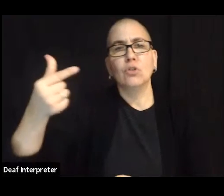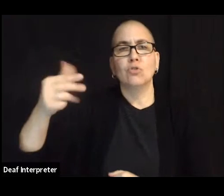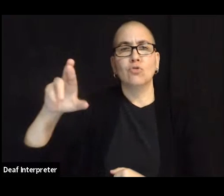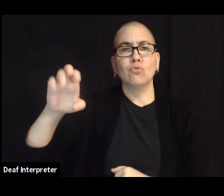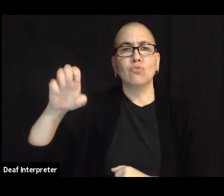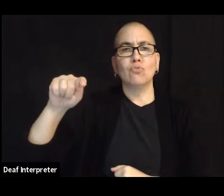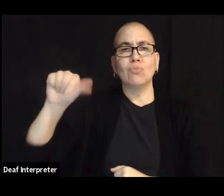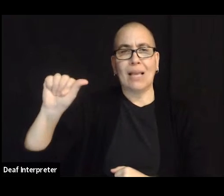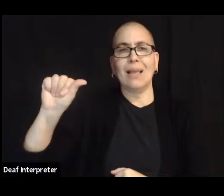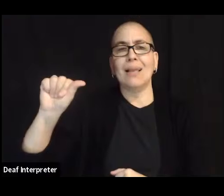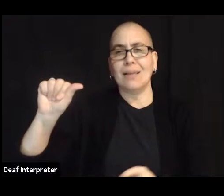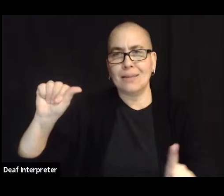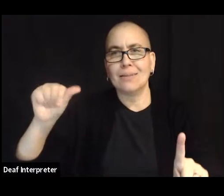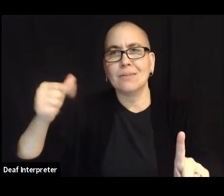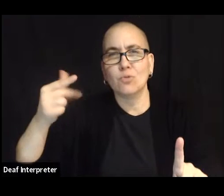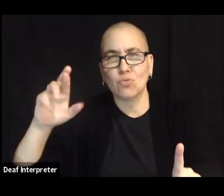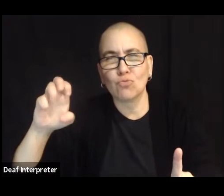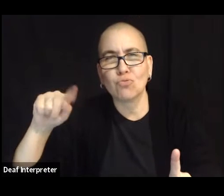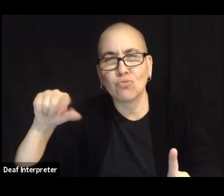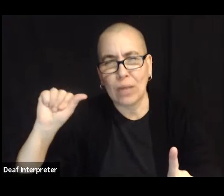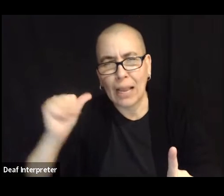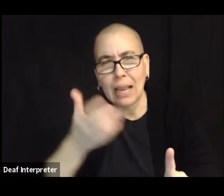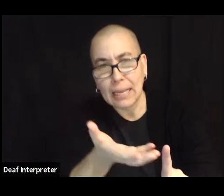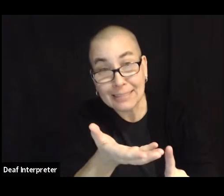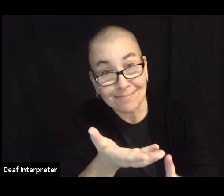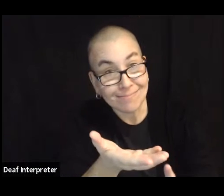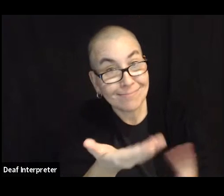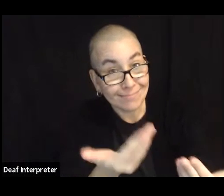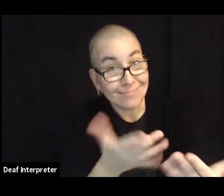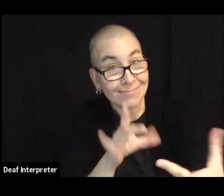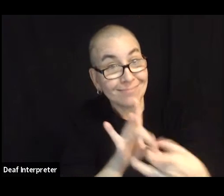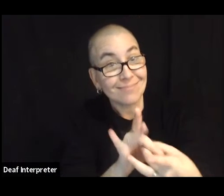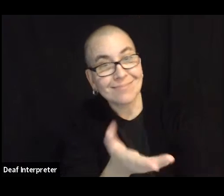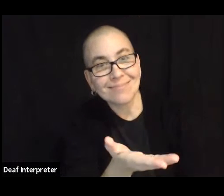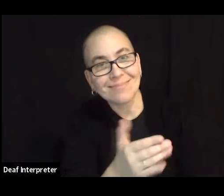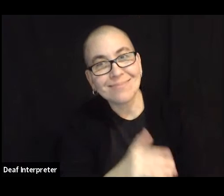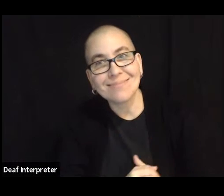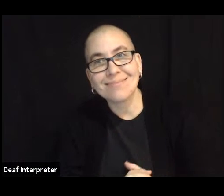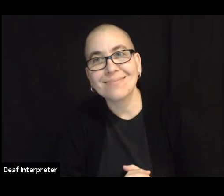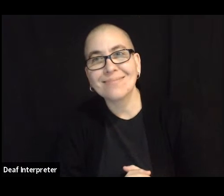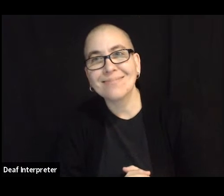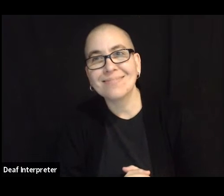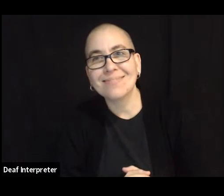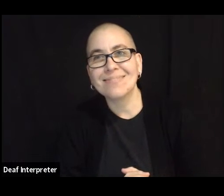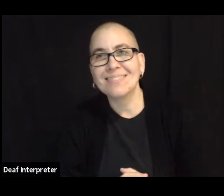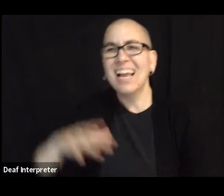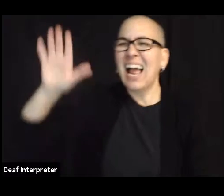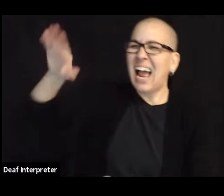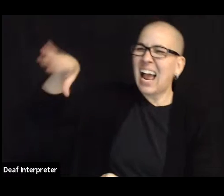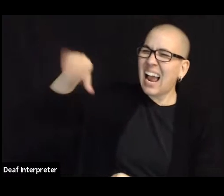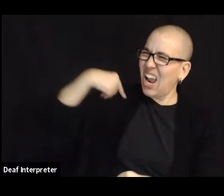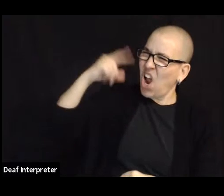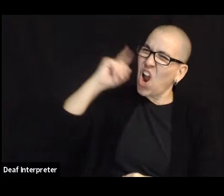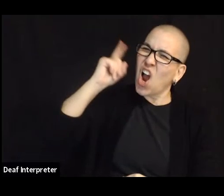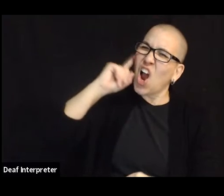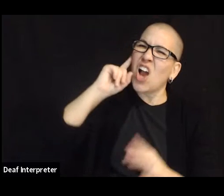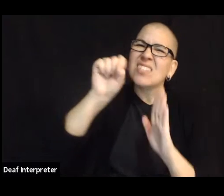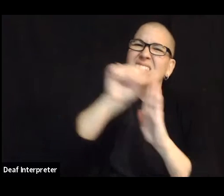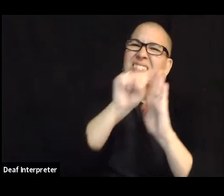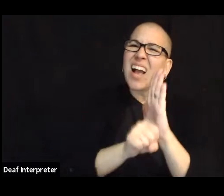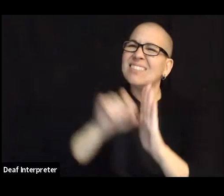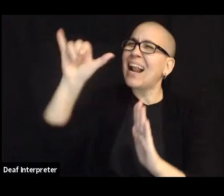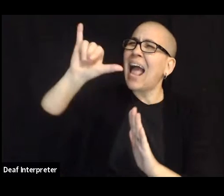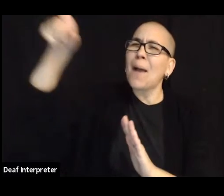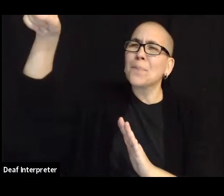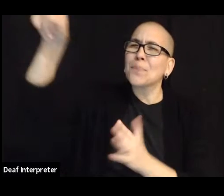hearing about in states like New York, there's been some problems getting all the vaccine that they've been allocated and that has gotten to the state